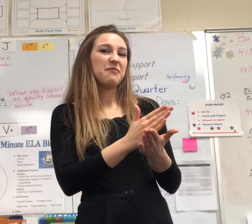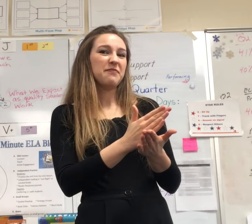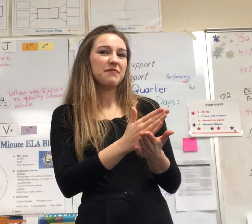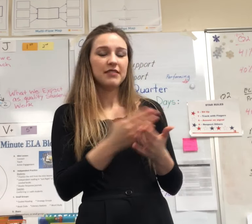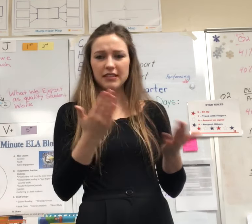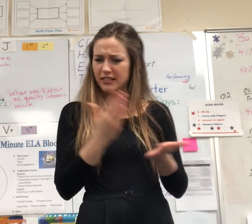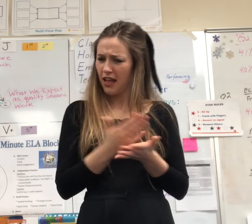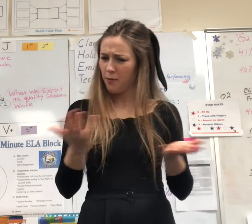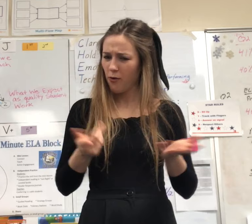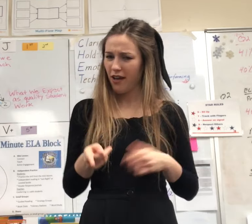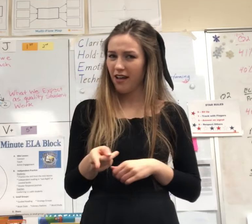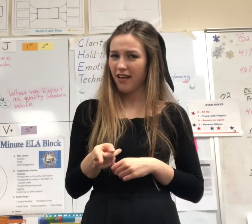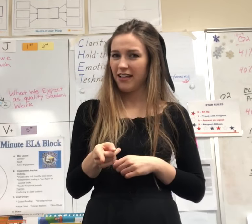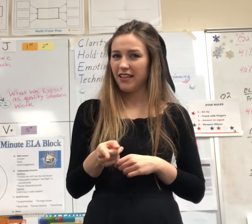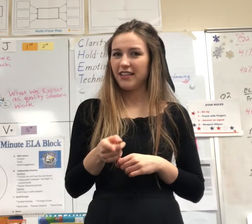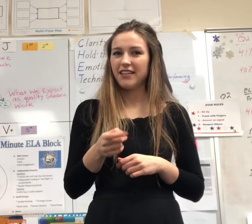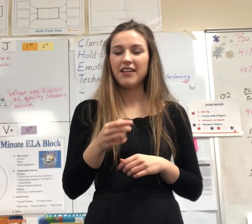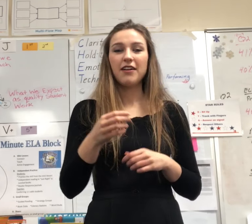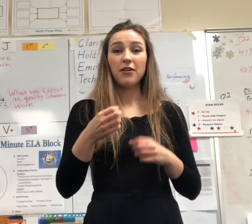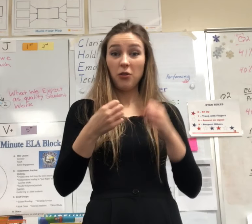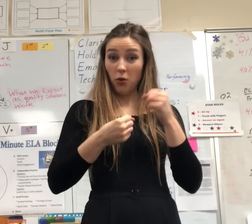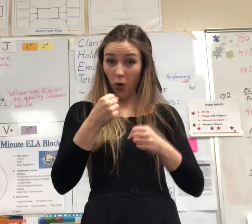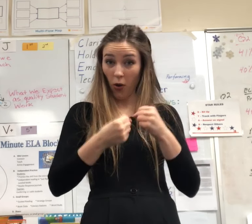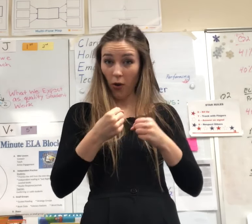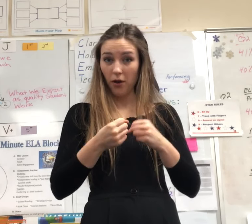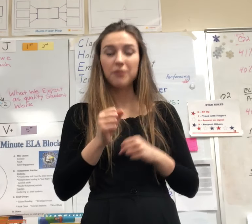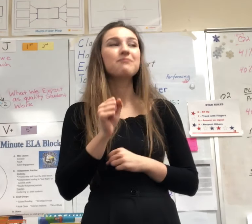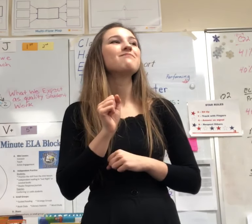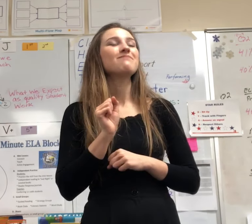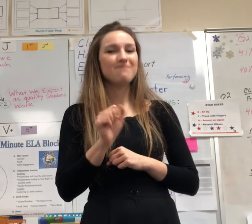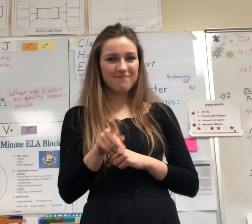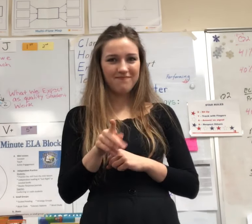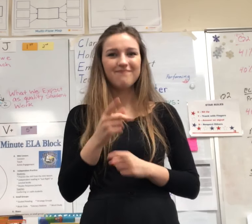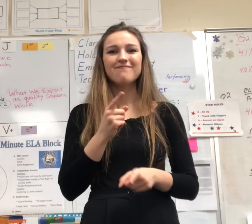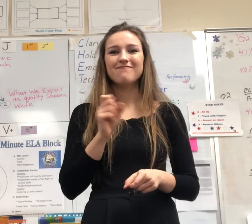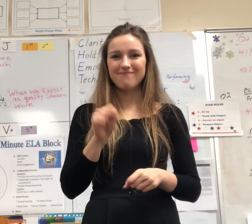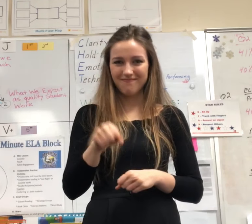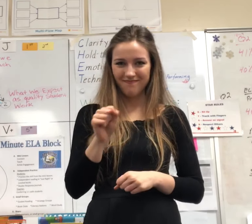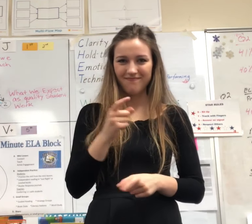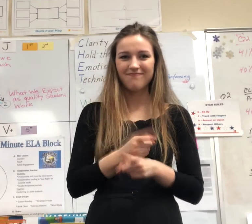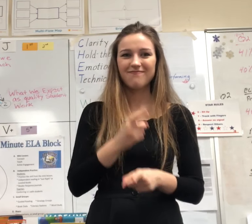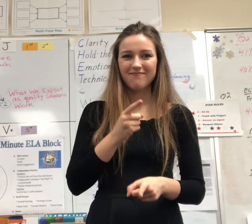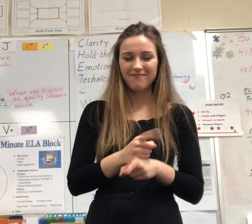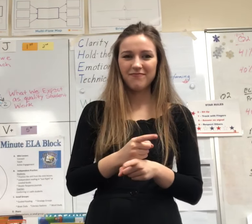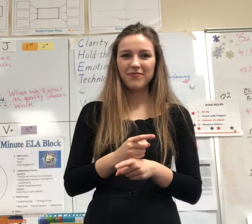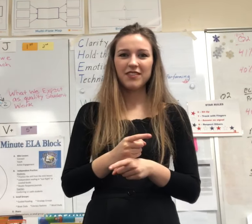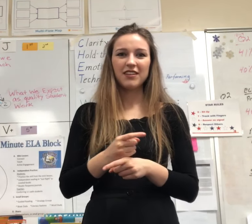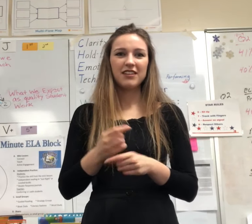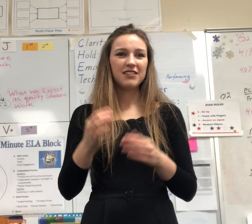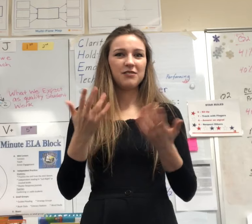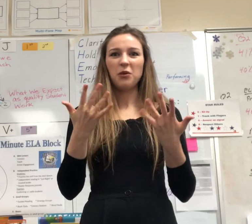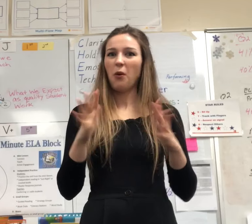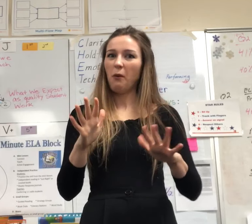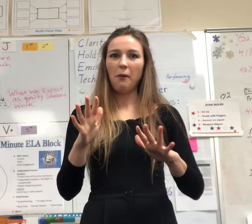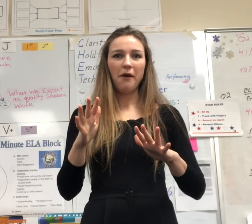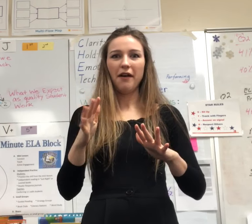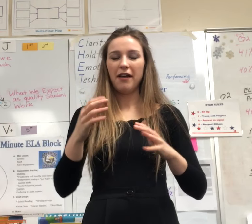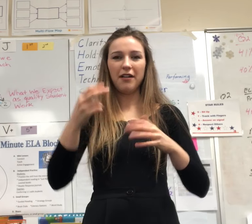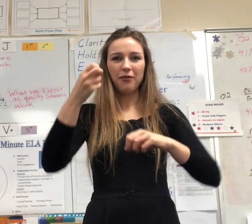vehicle? Yeah, okay. So it doesn't fall off the edge of our desk, of our table, of our